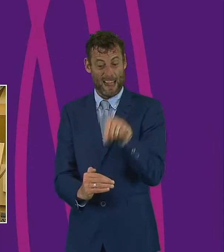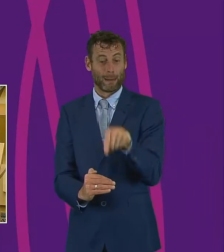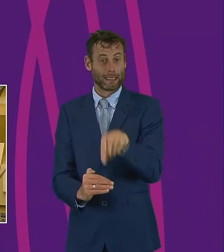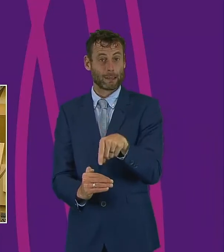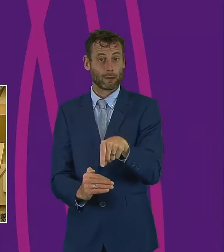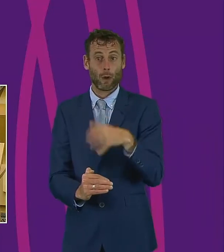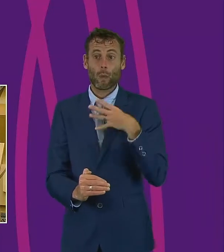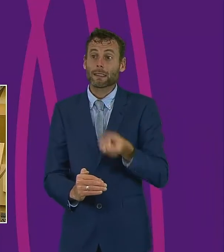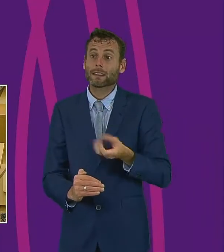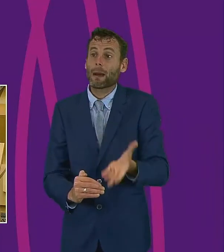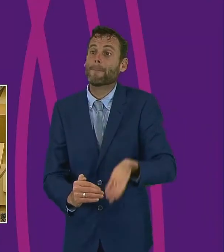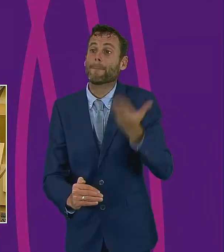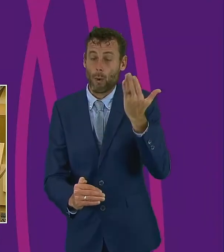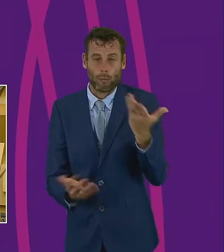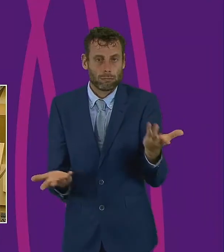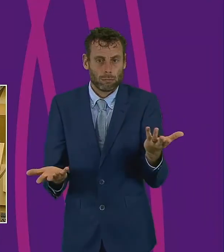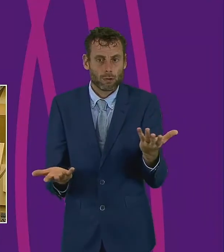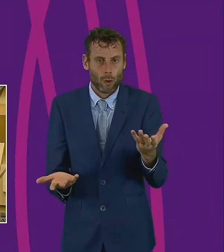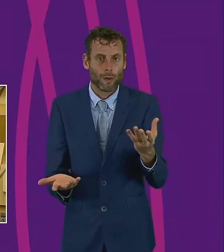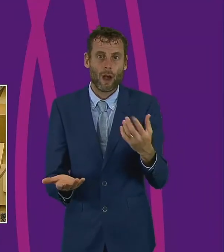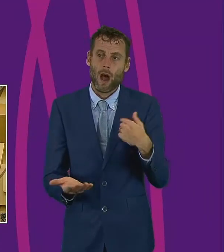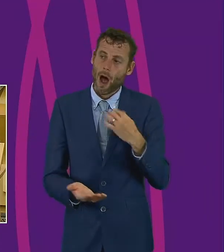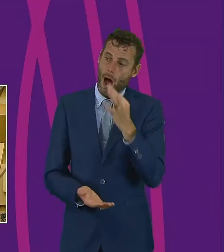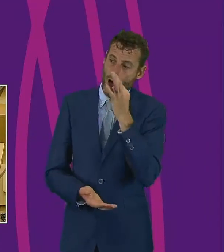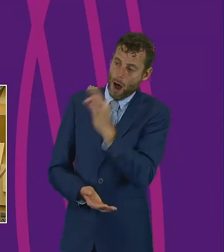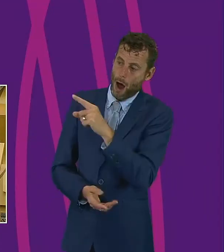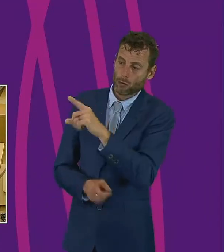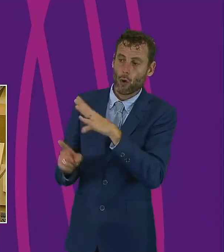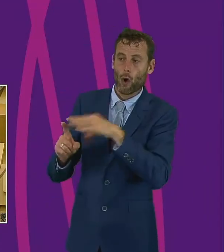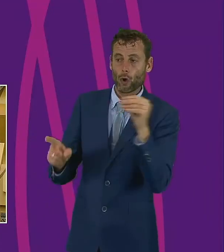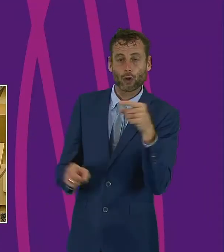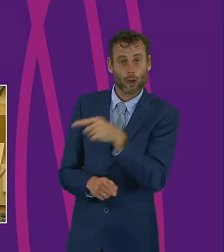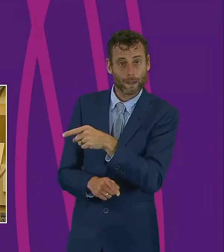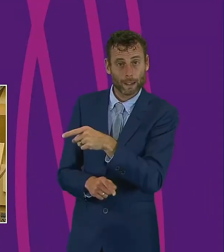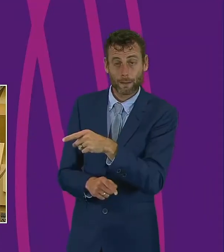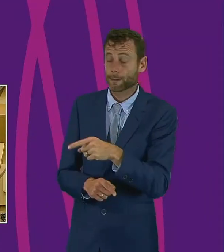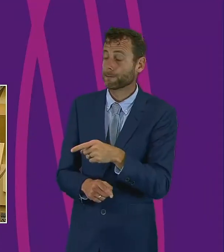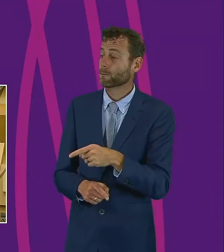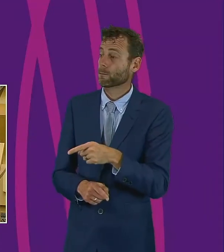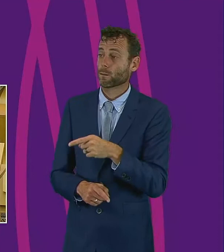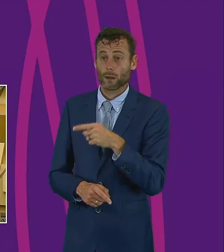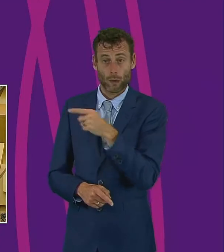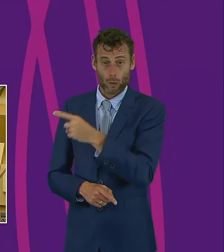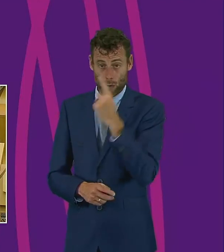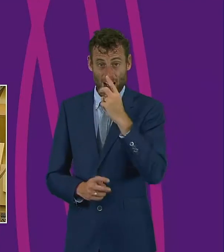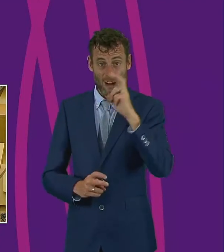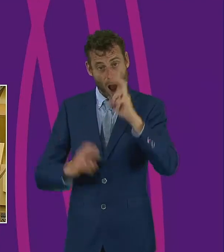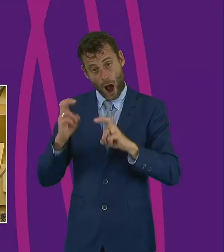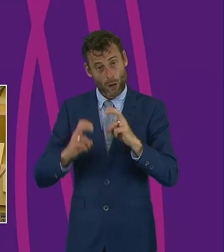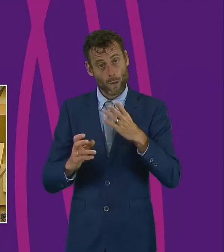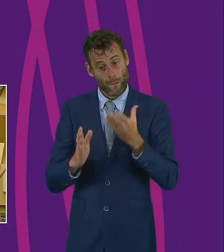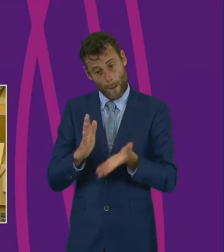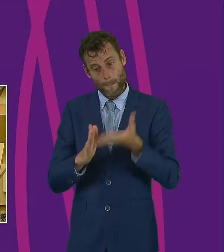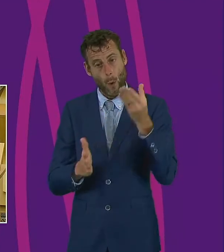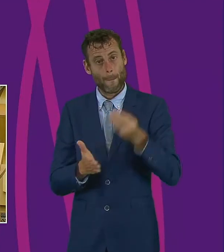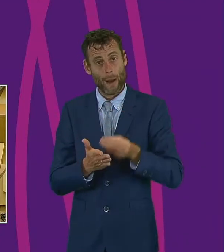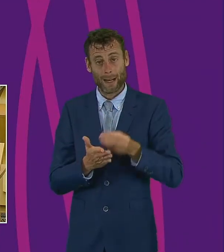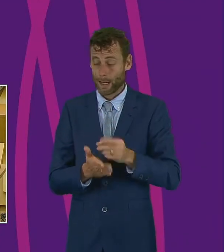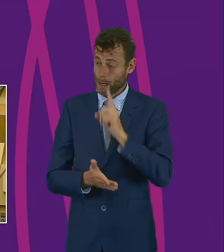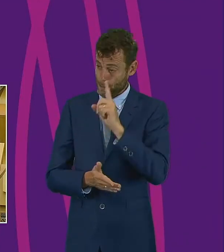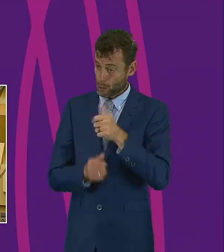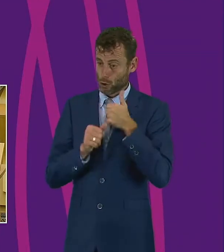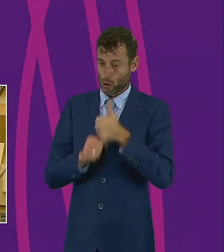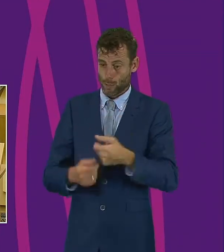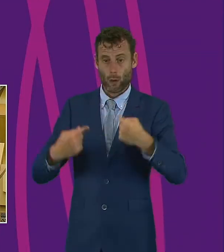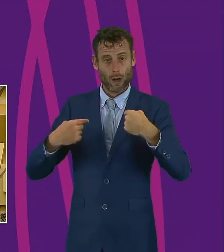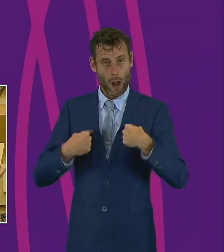is a fact of life. So I would appeal to the Conservatives, by all means, make the case for more money, but join us in actually calling for